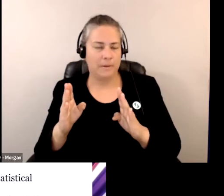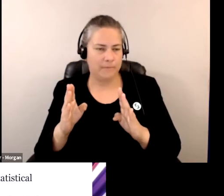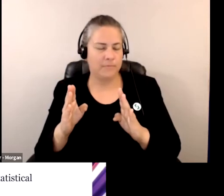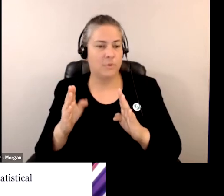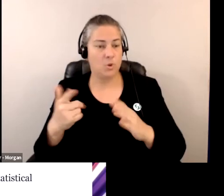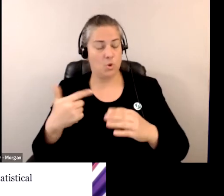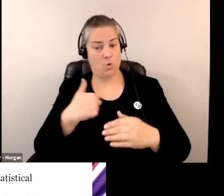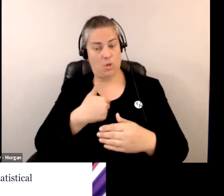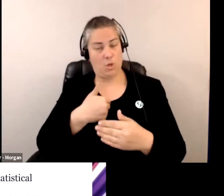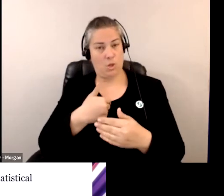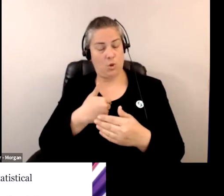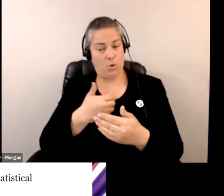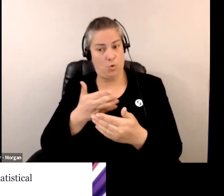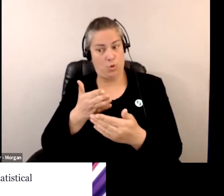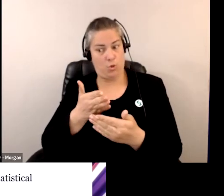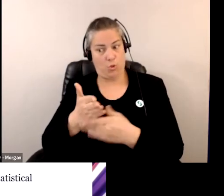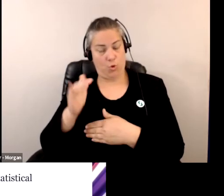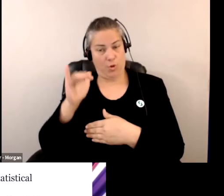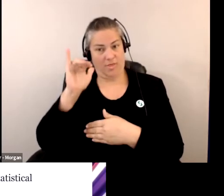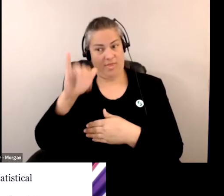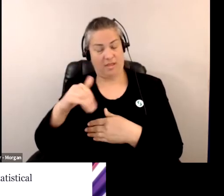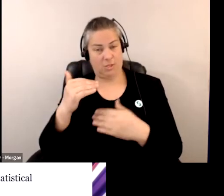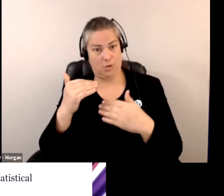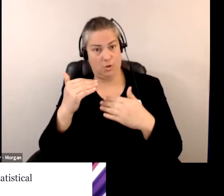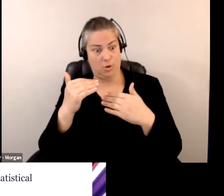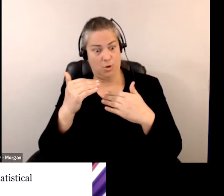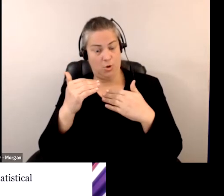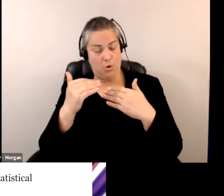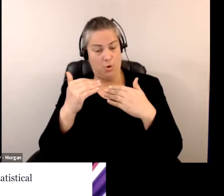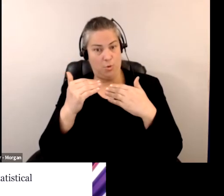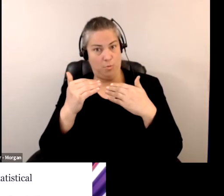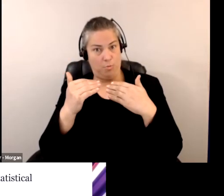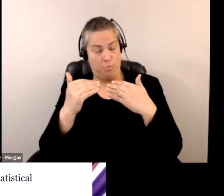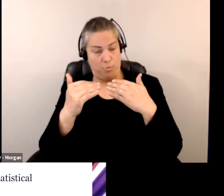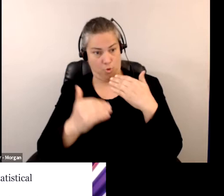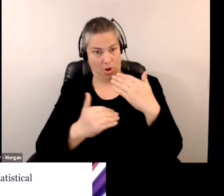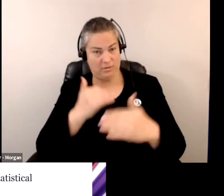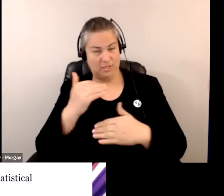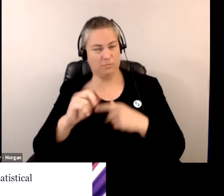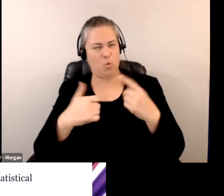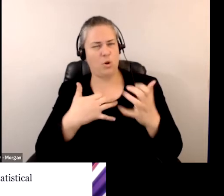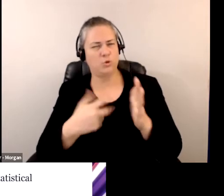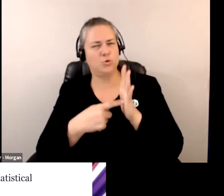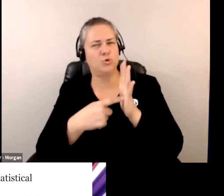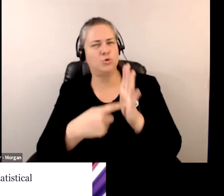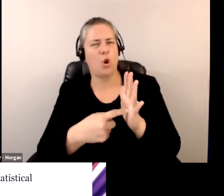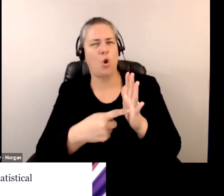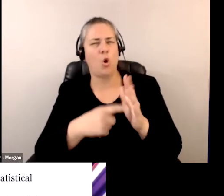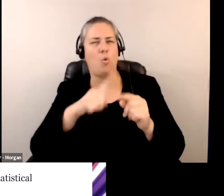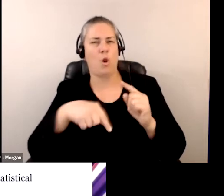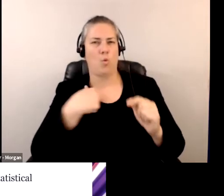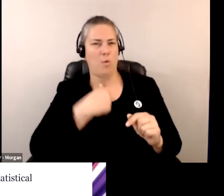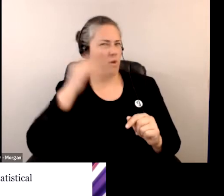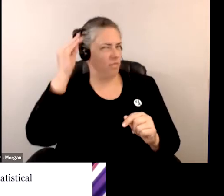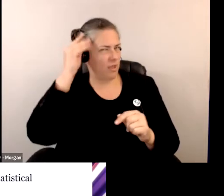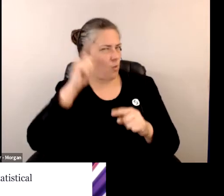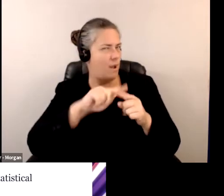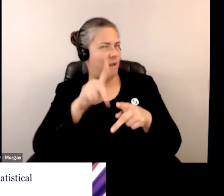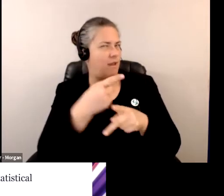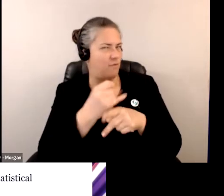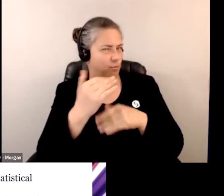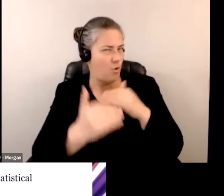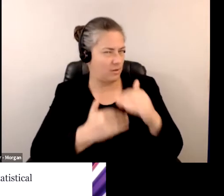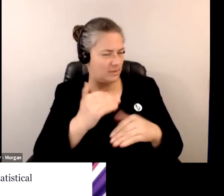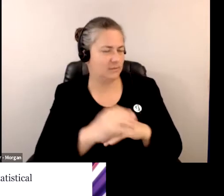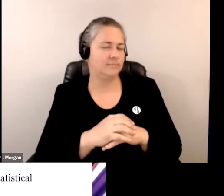we were doing so with incomplete information, but just to demonstrate the process that we had in mind. And when we did that, certain